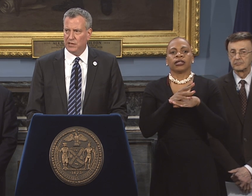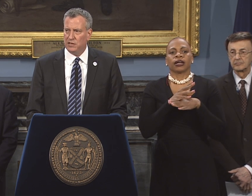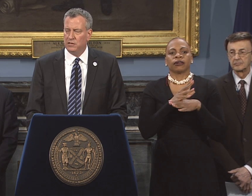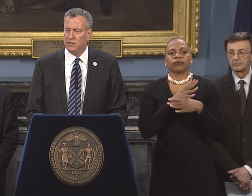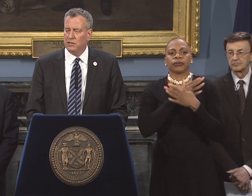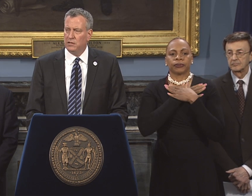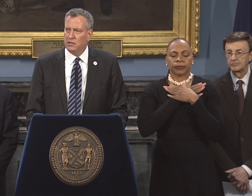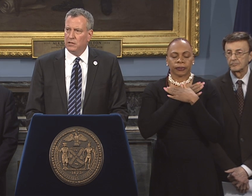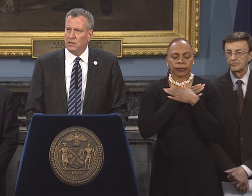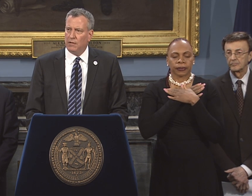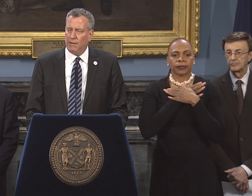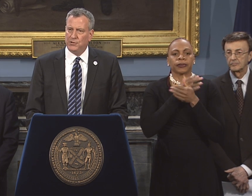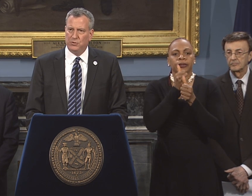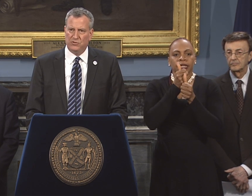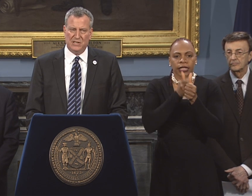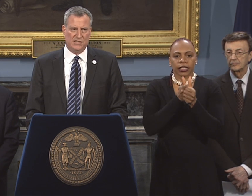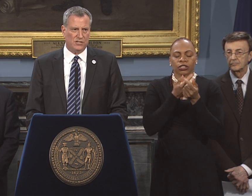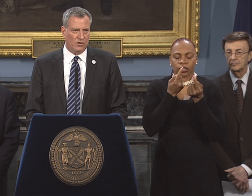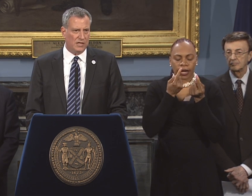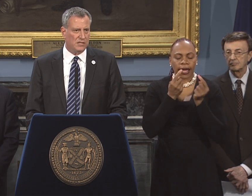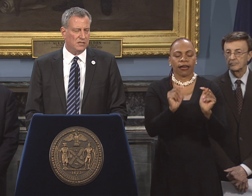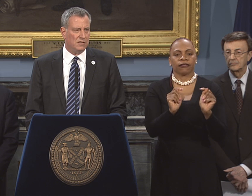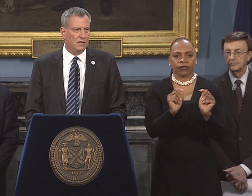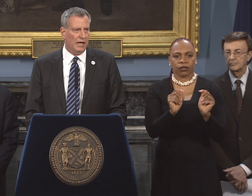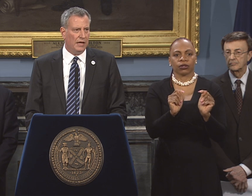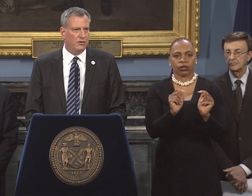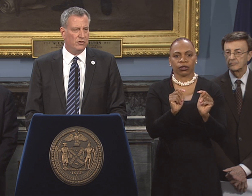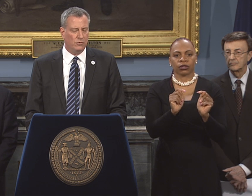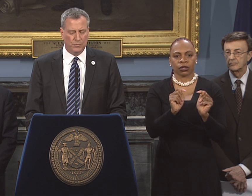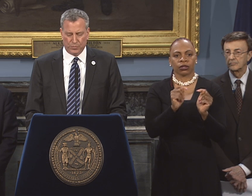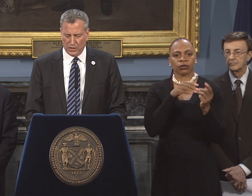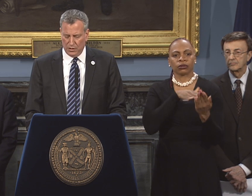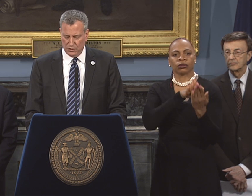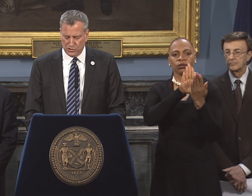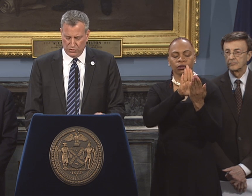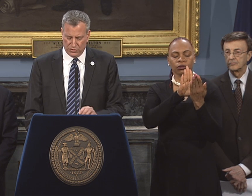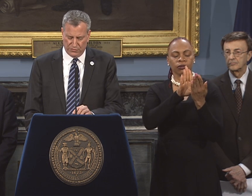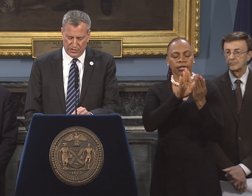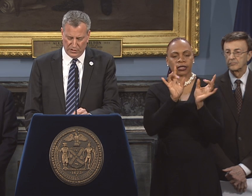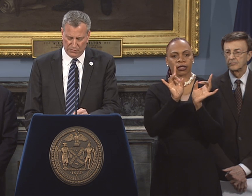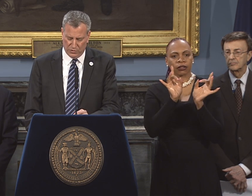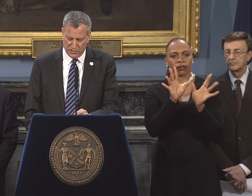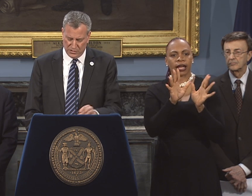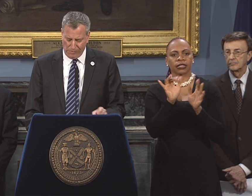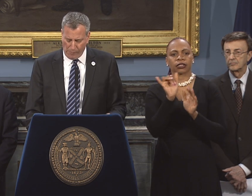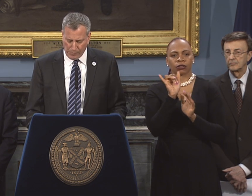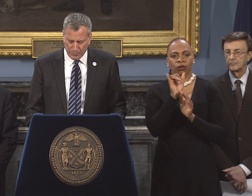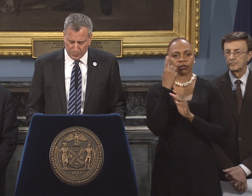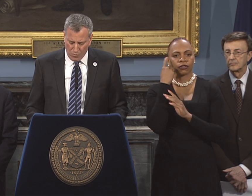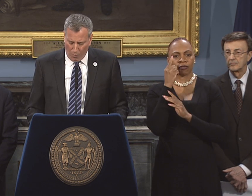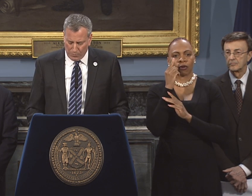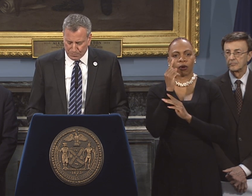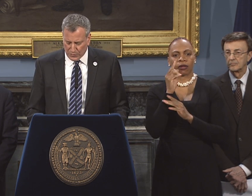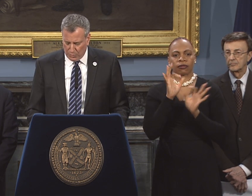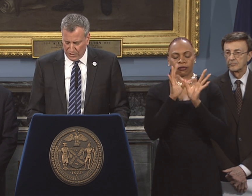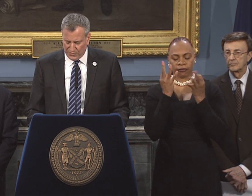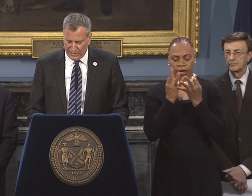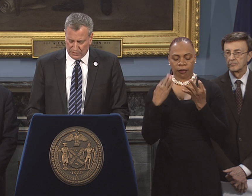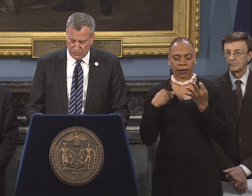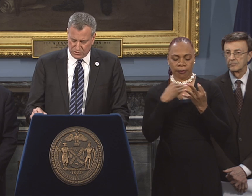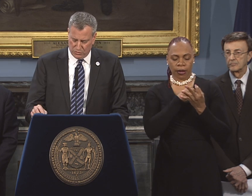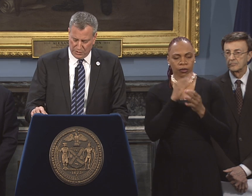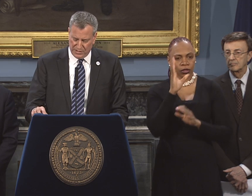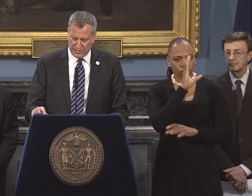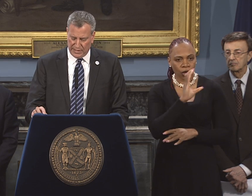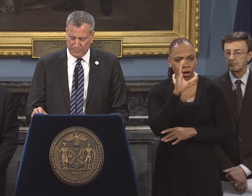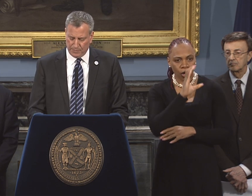been expended to address this crisis and to search for their loved ones. I want to